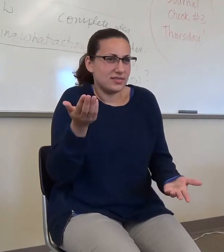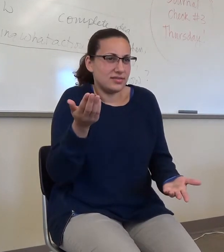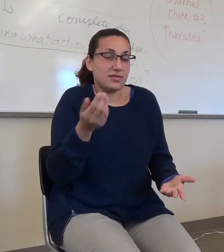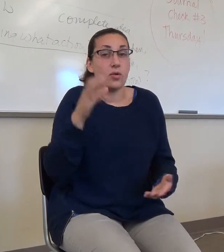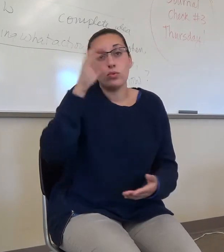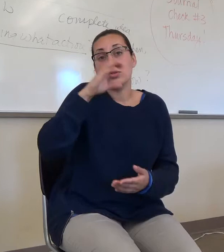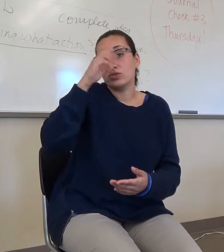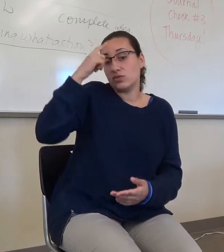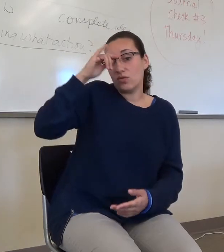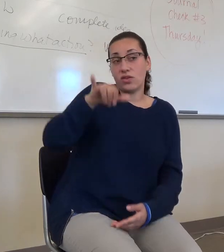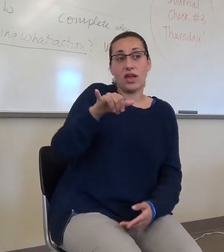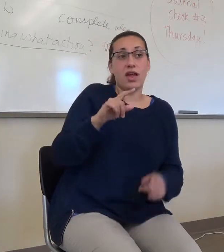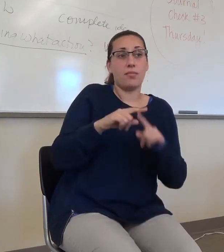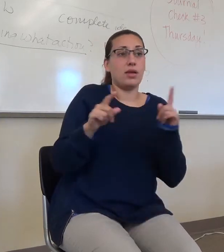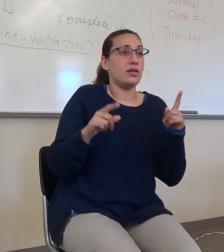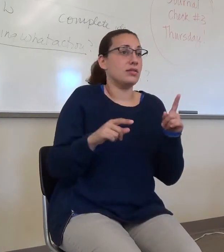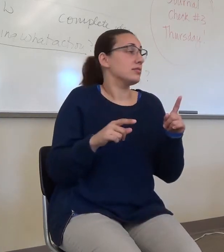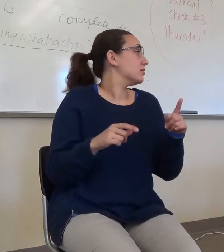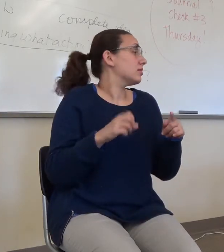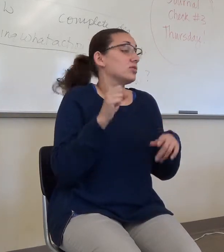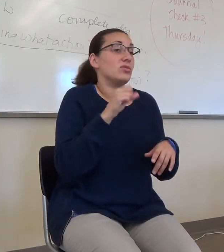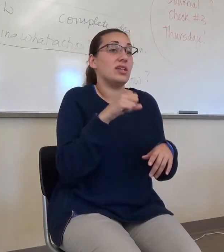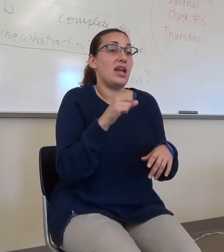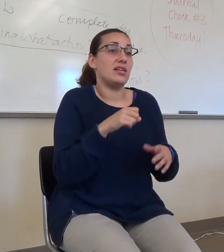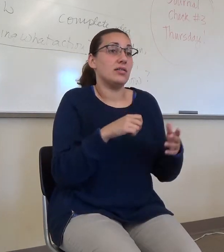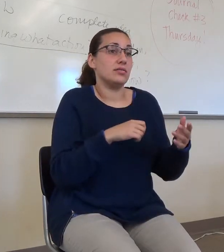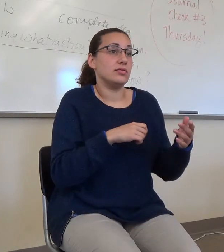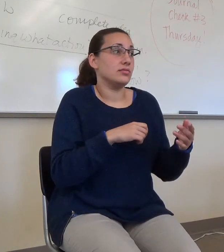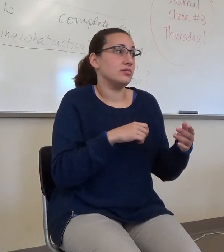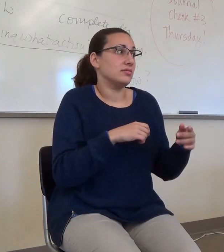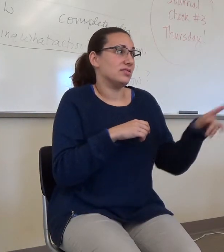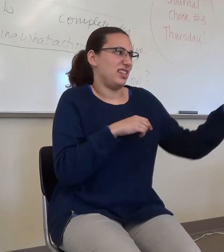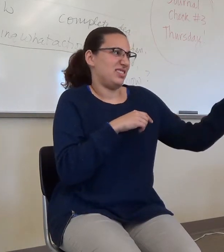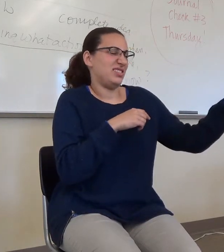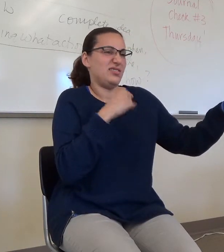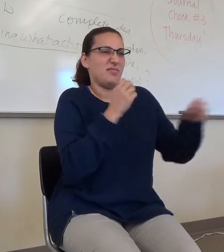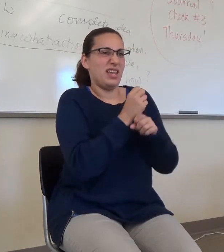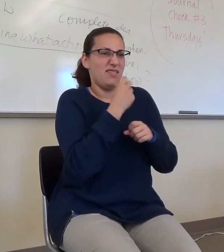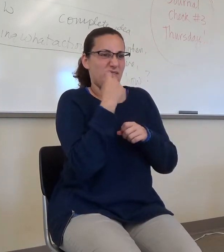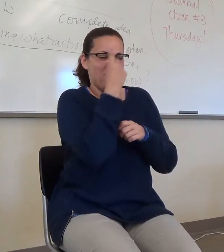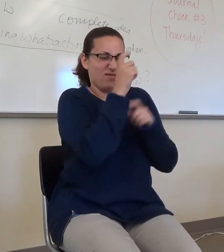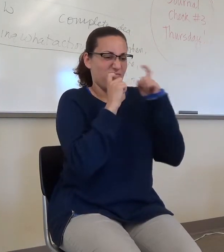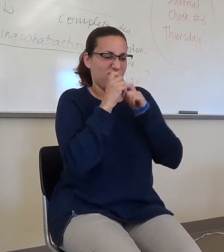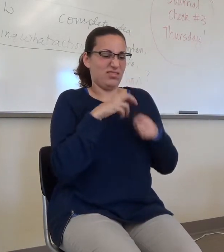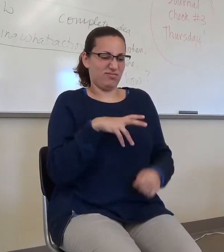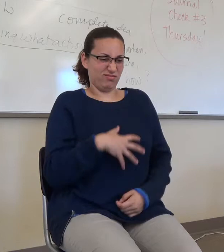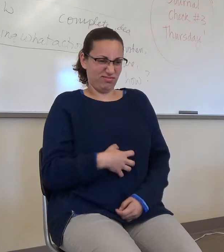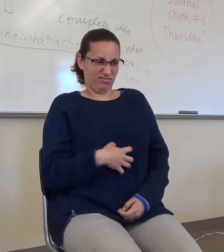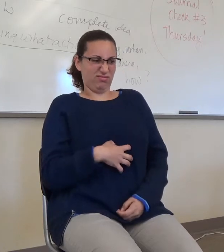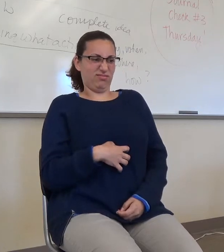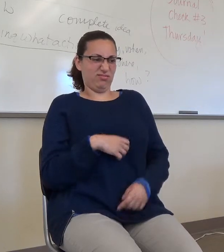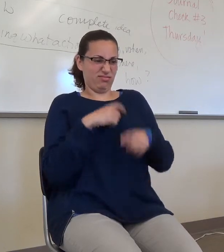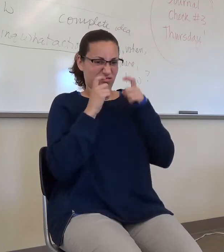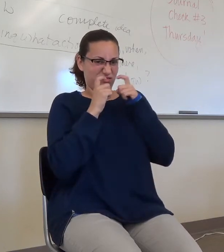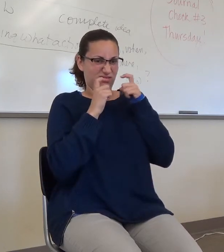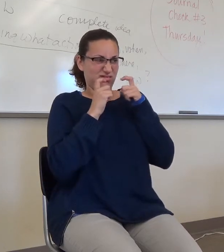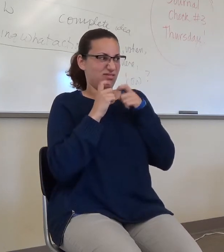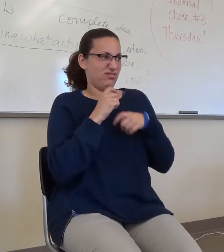know. See now, yes, so Diana is making a face, and that's the social taboo. We just don't want to talk